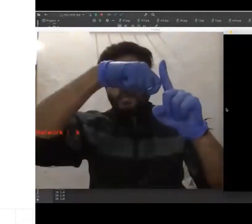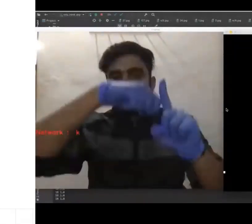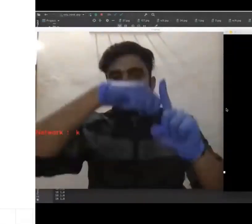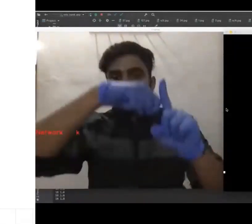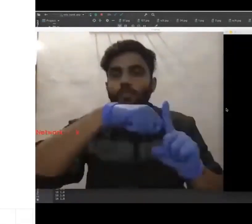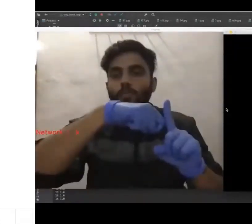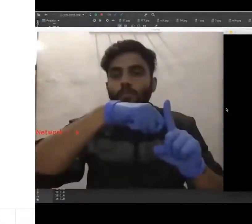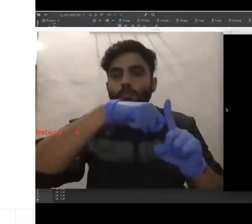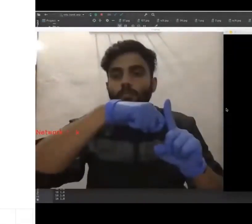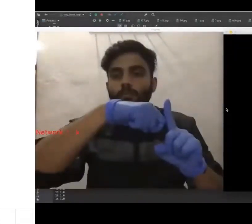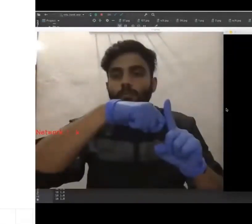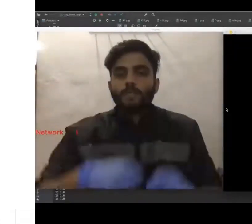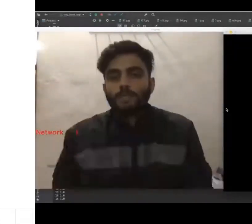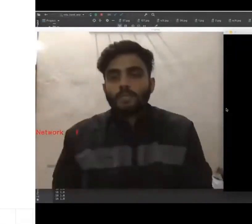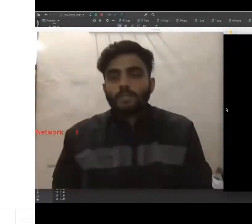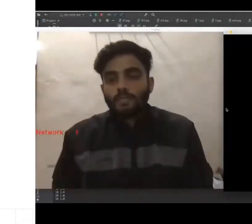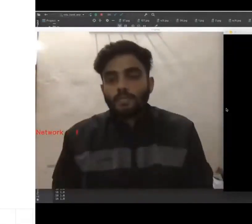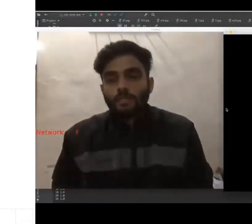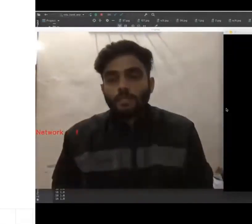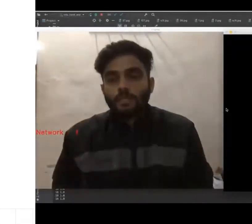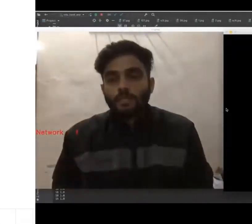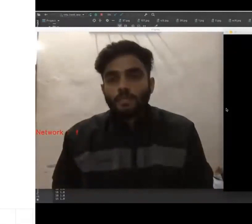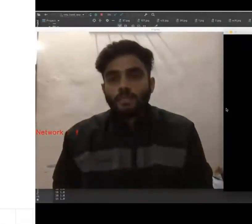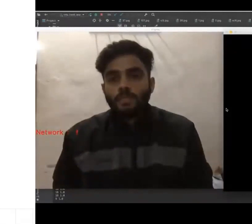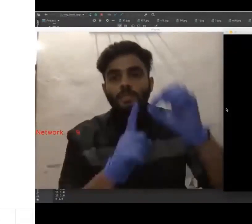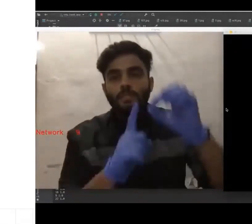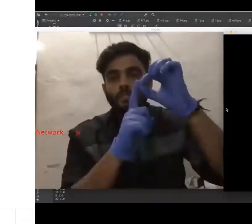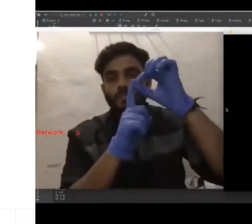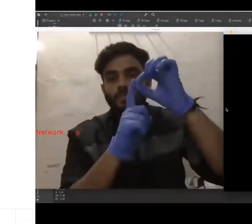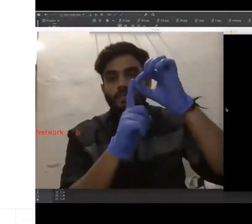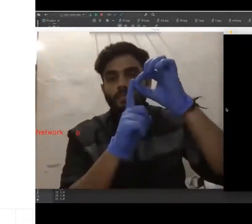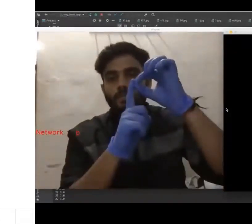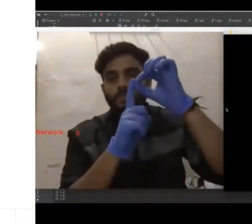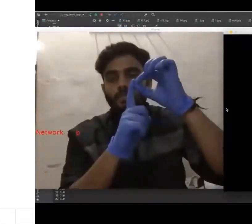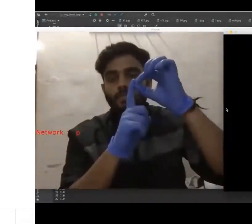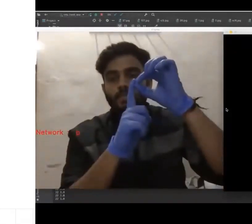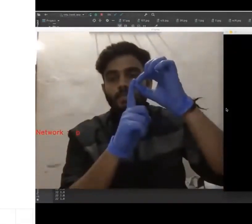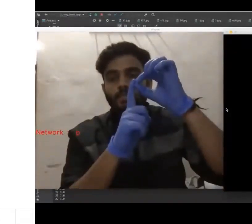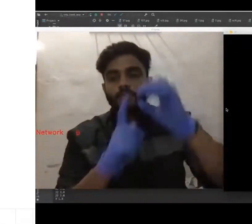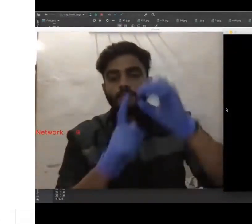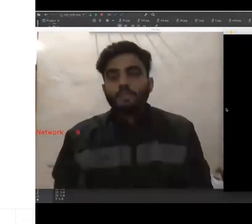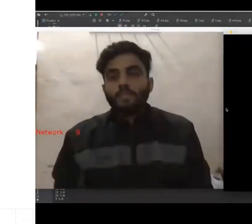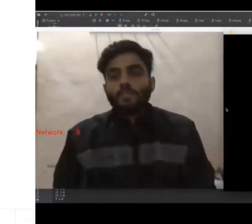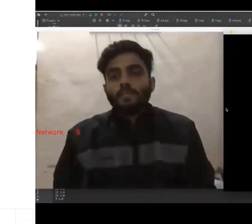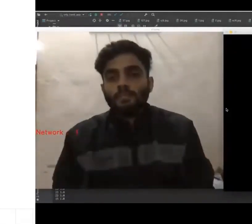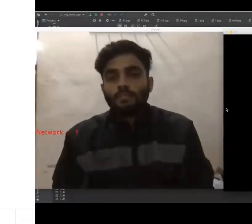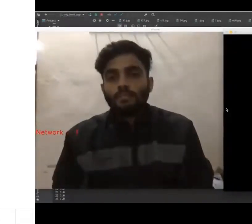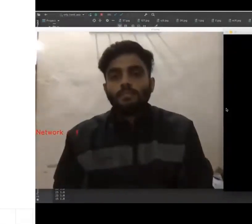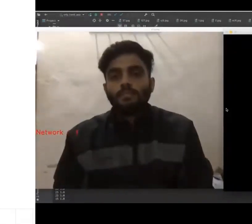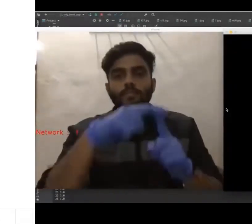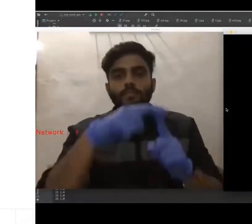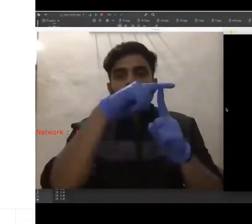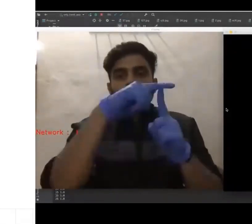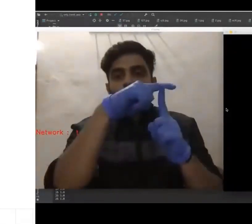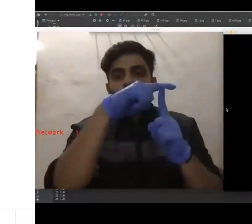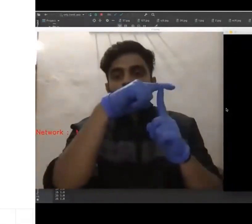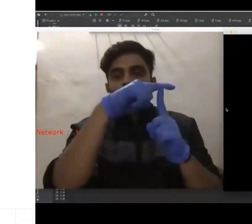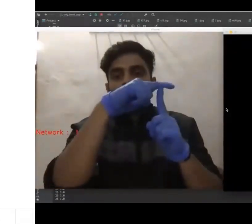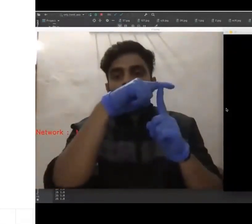that could interpret these sign languages in runtime. As you can see, I'm only working with alphabets and digits. Therefore, the model